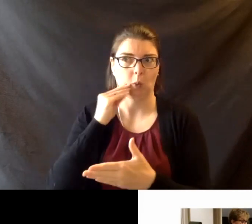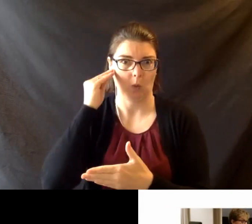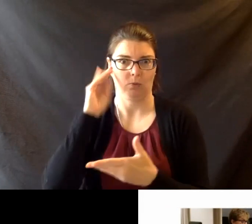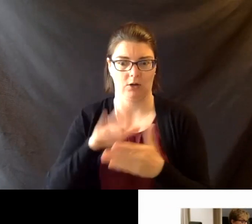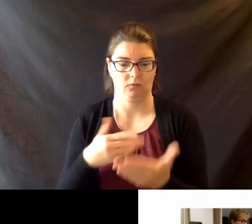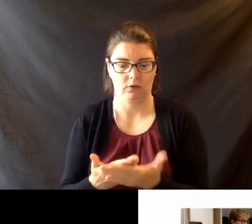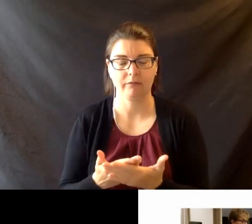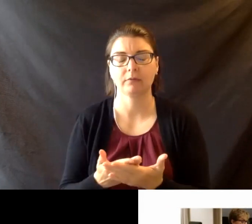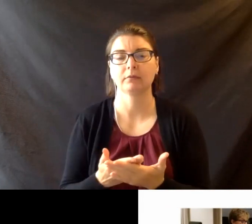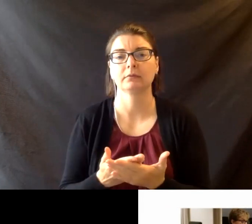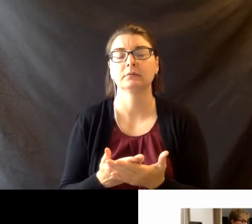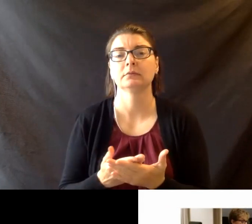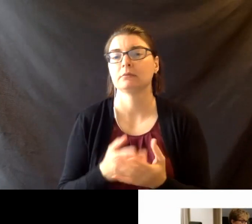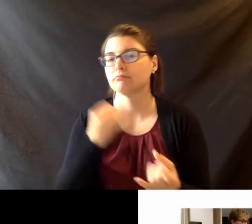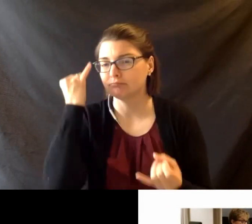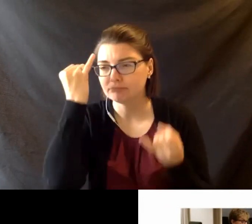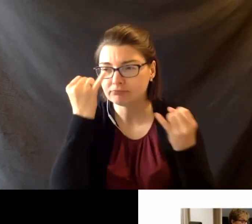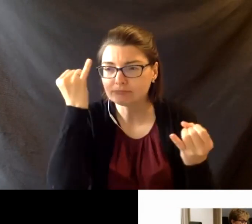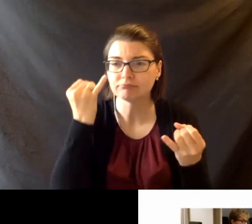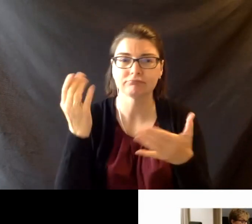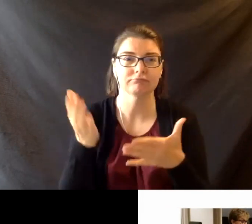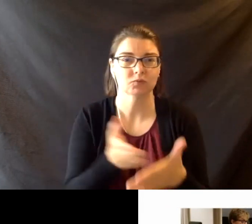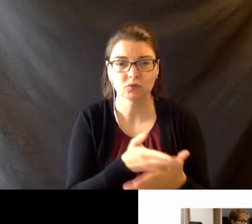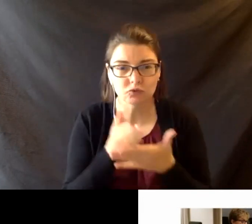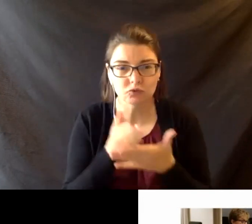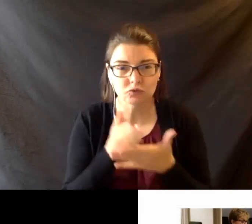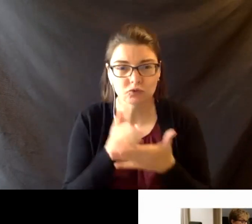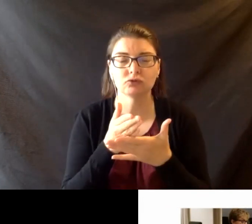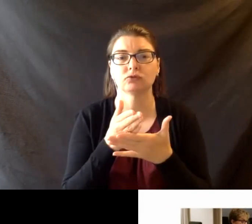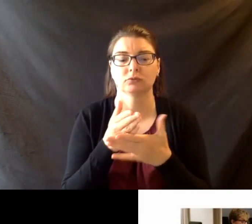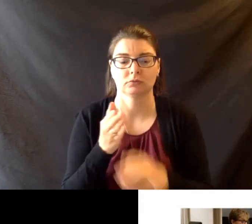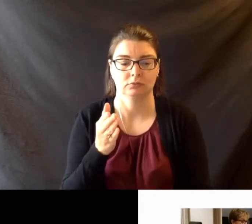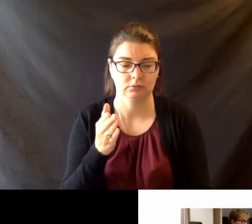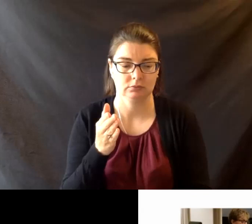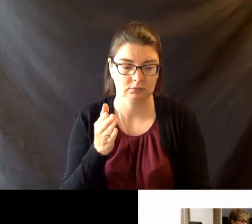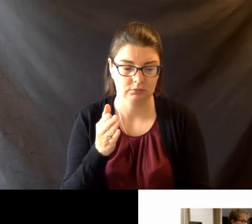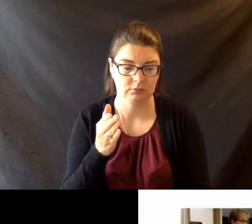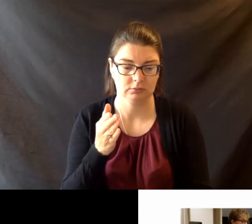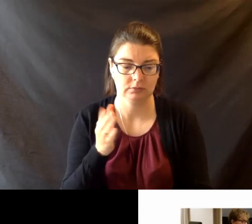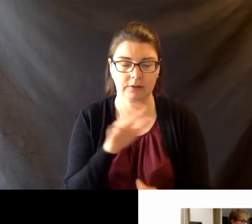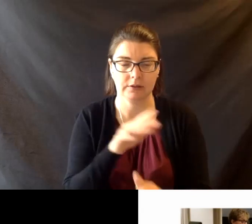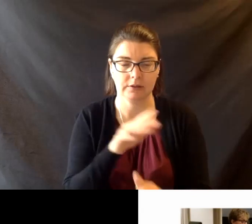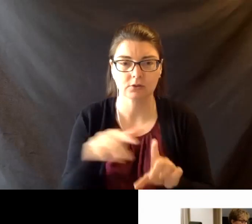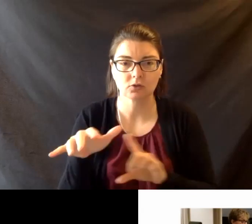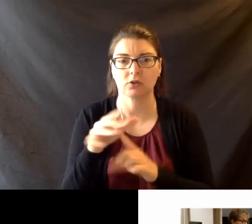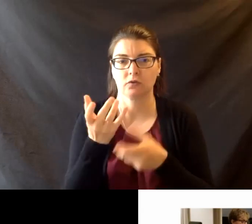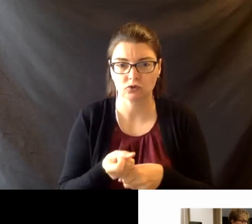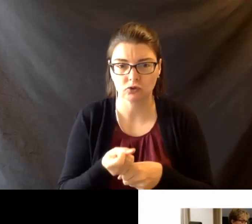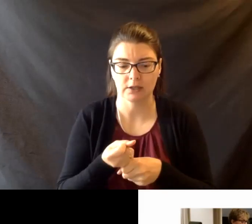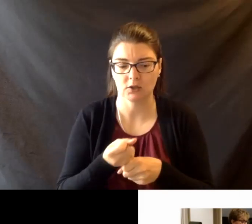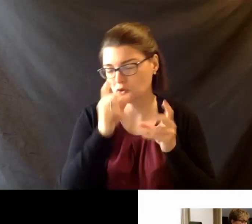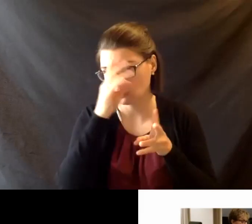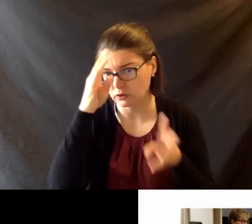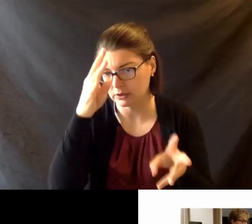a place where you could brainstorm, you could share ideas in this generative context of trust, creativity, and